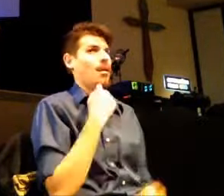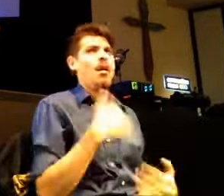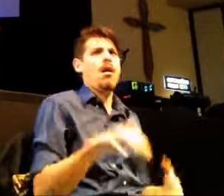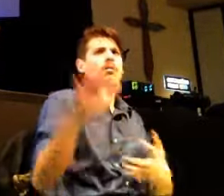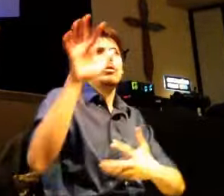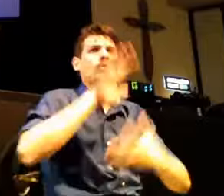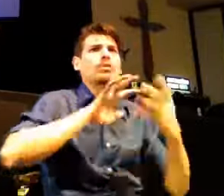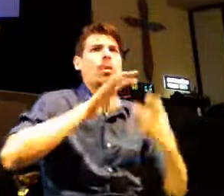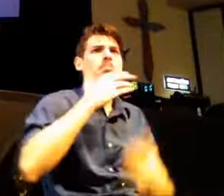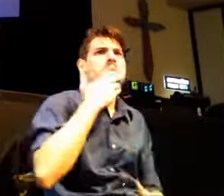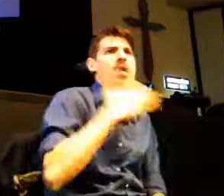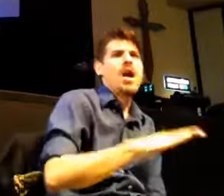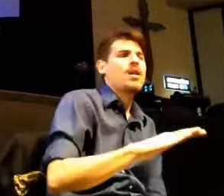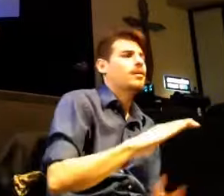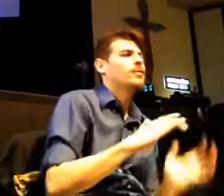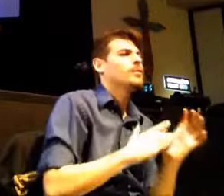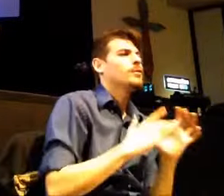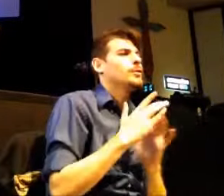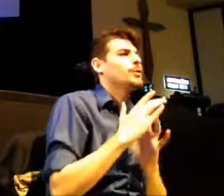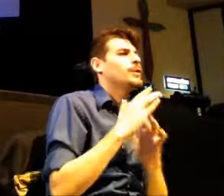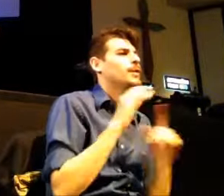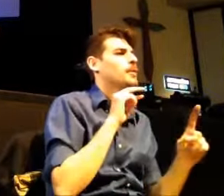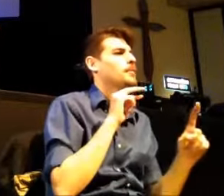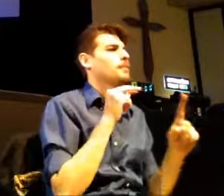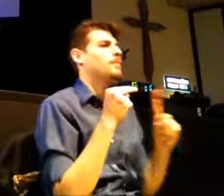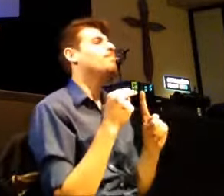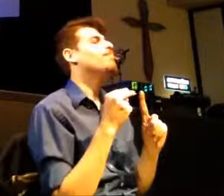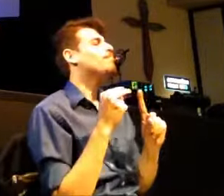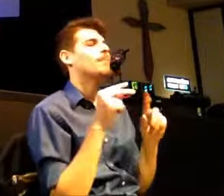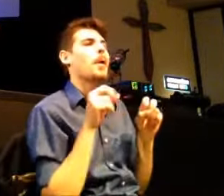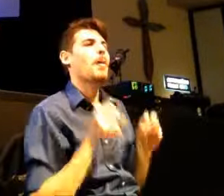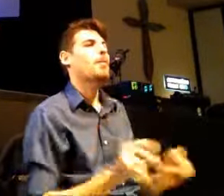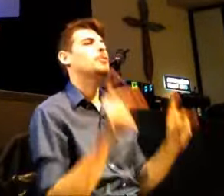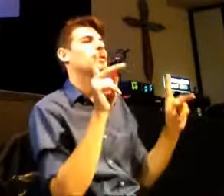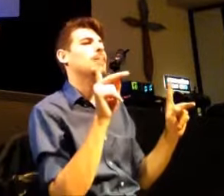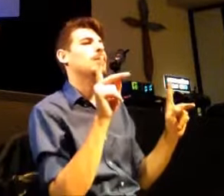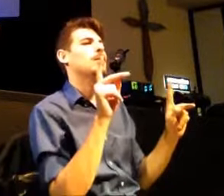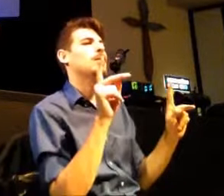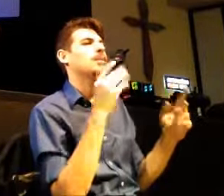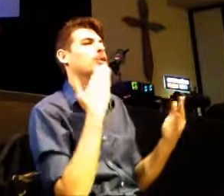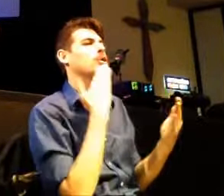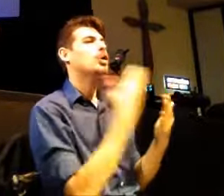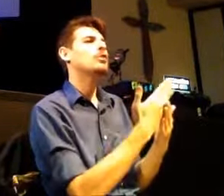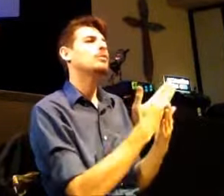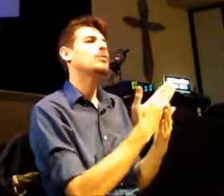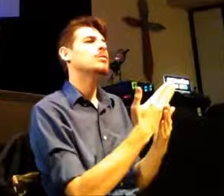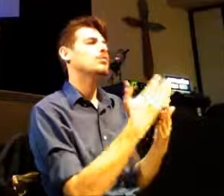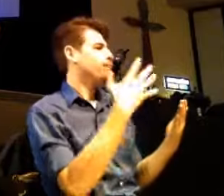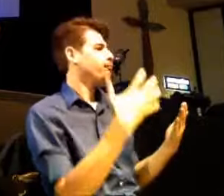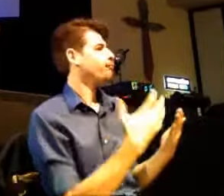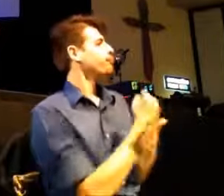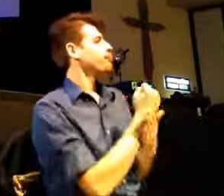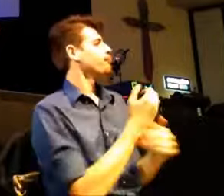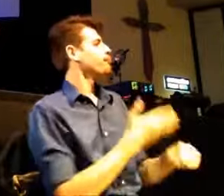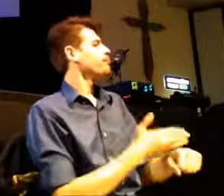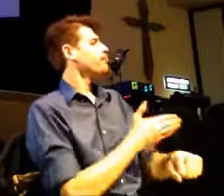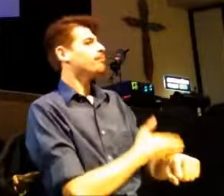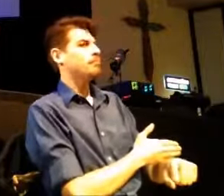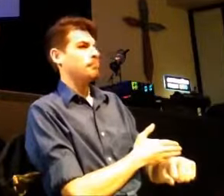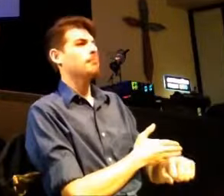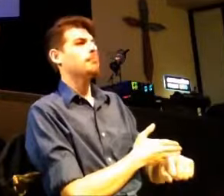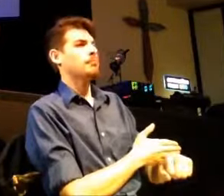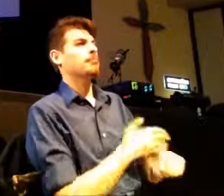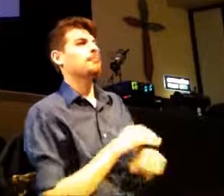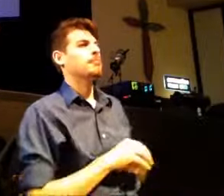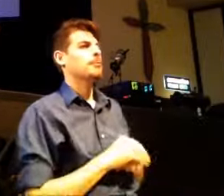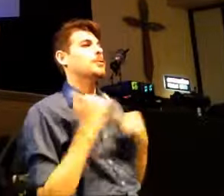grow them into more and more of who he has created them to be. And the same is true of our lives. Look back